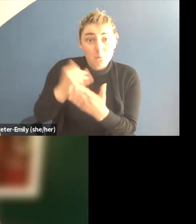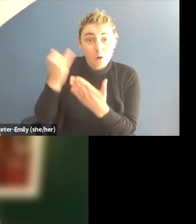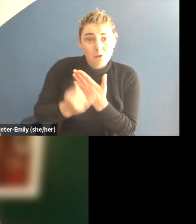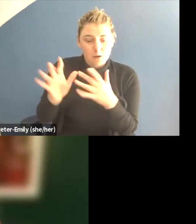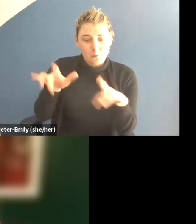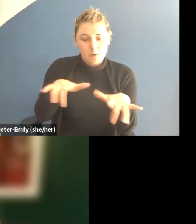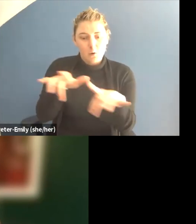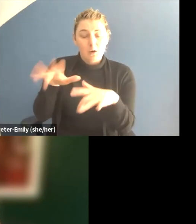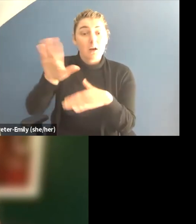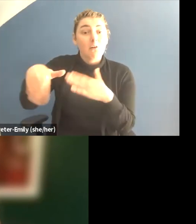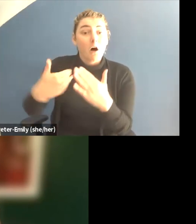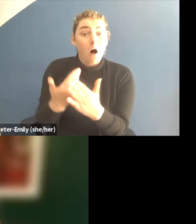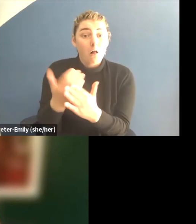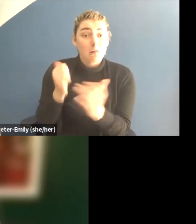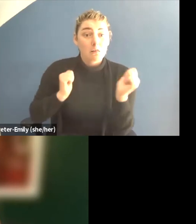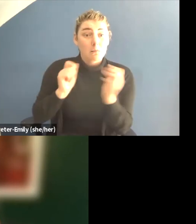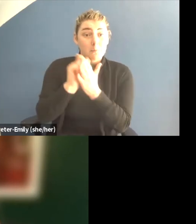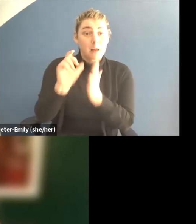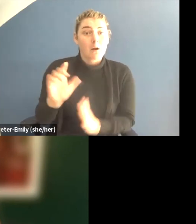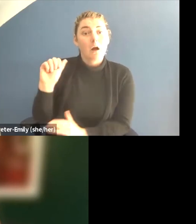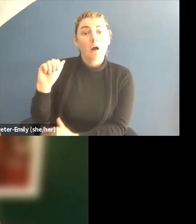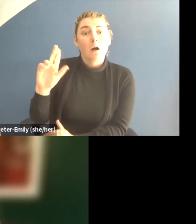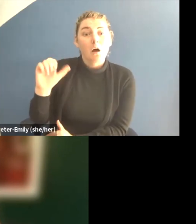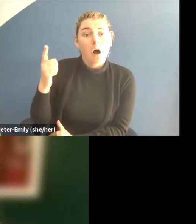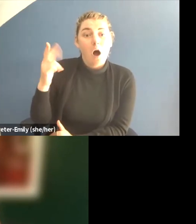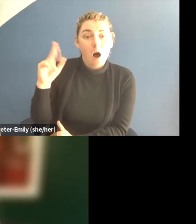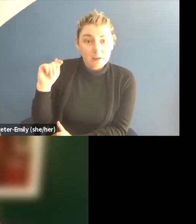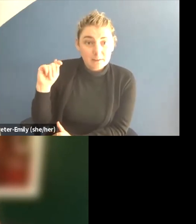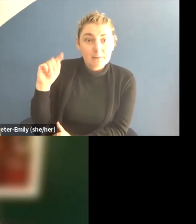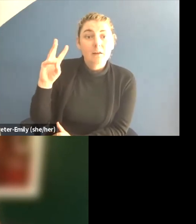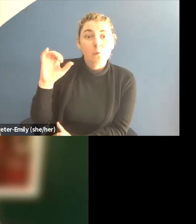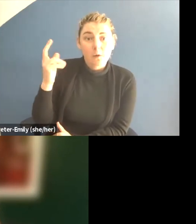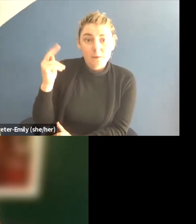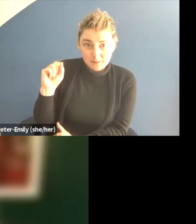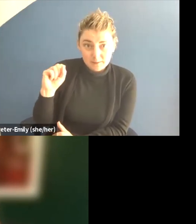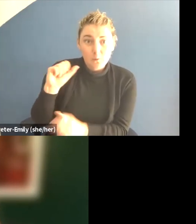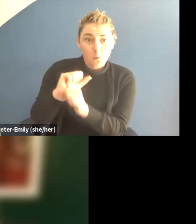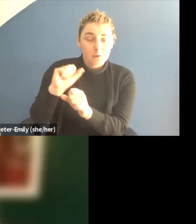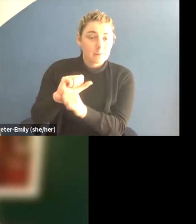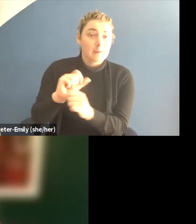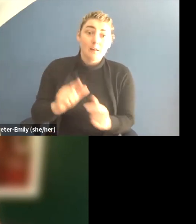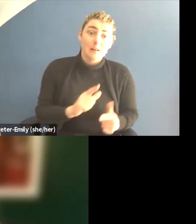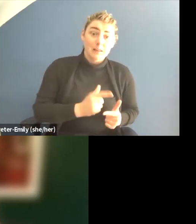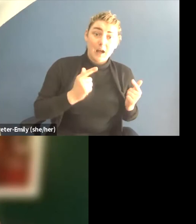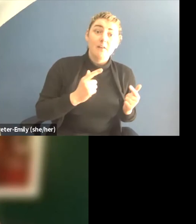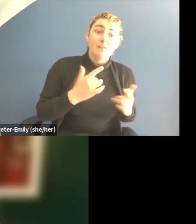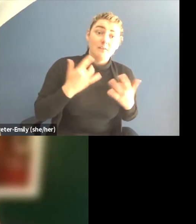of August Wilson's American Century Cycle works, offered live events as well as on-air and online